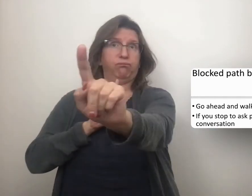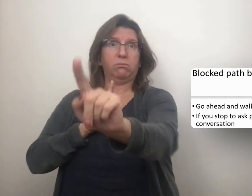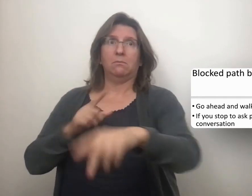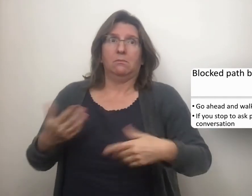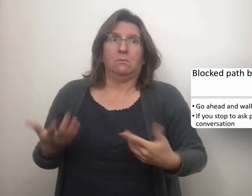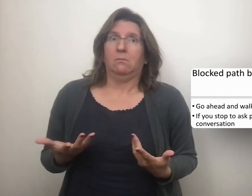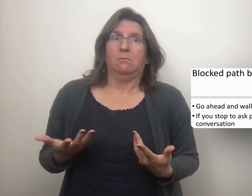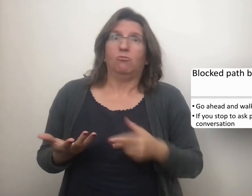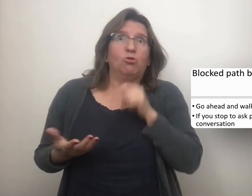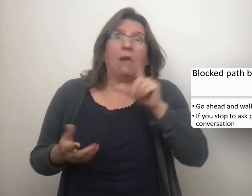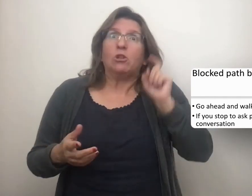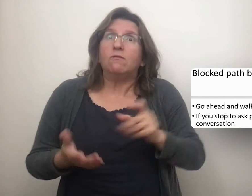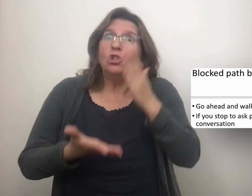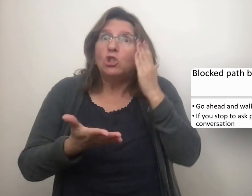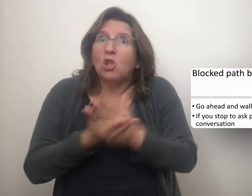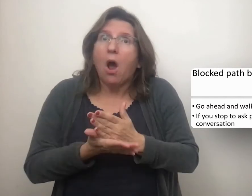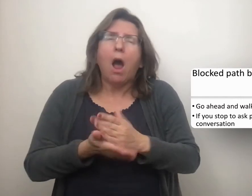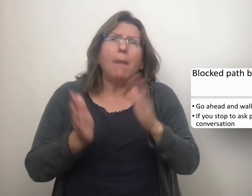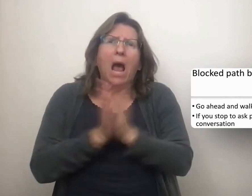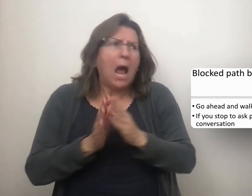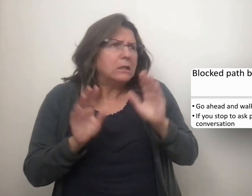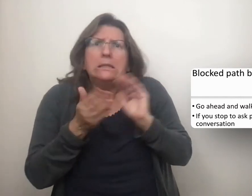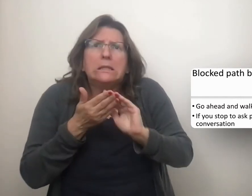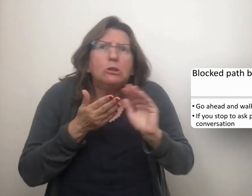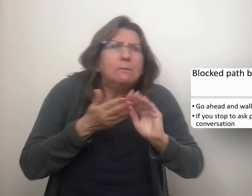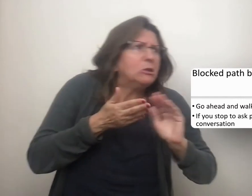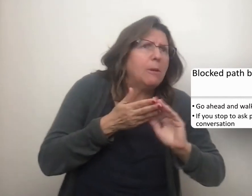not rude in deaf culture. Your walking through that space does